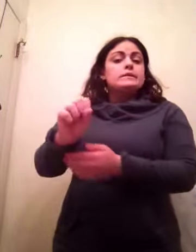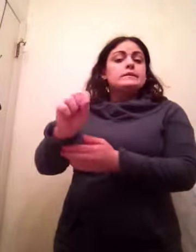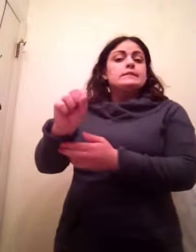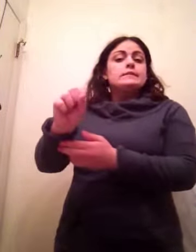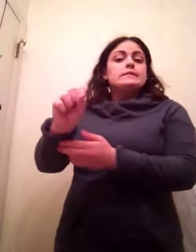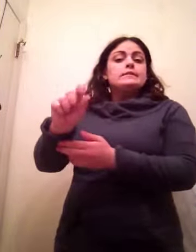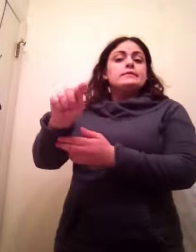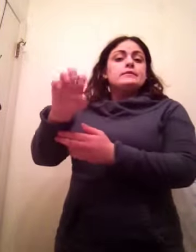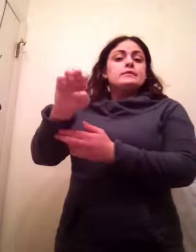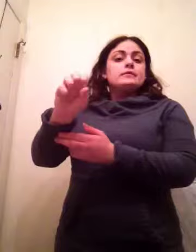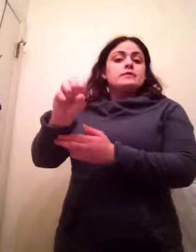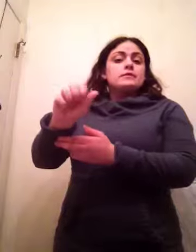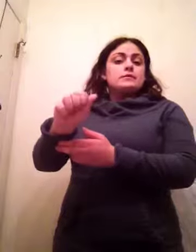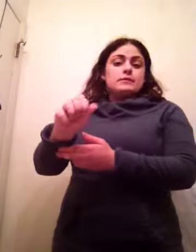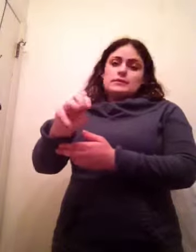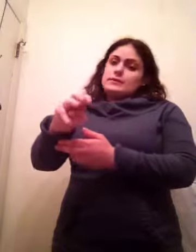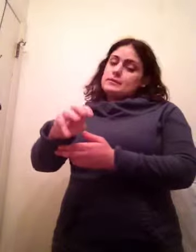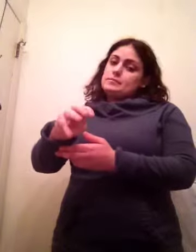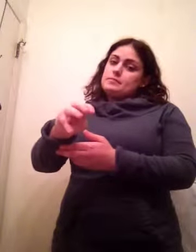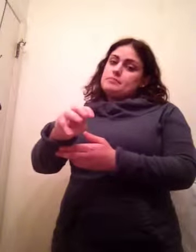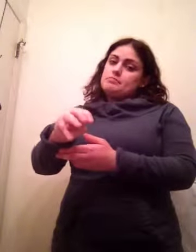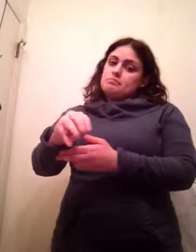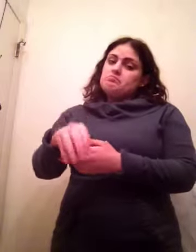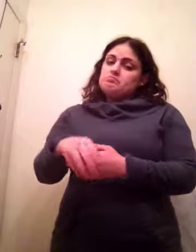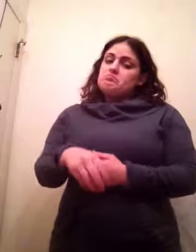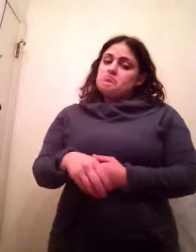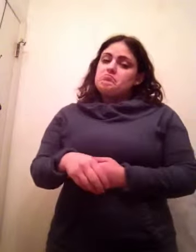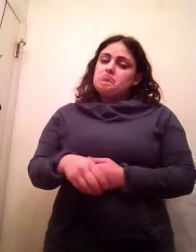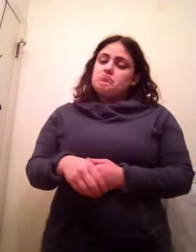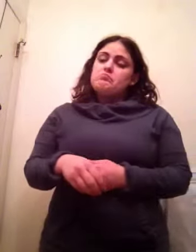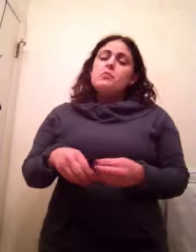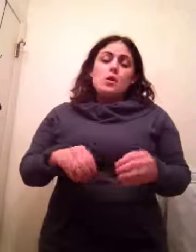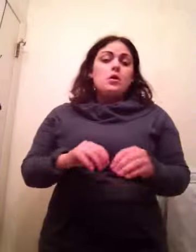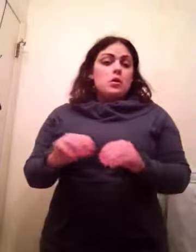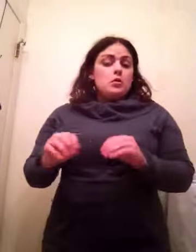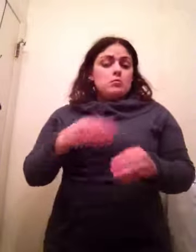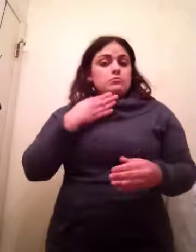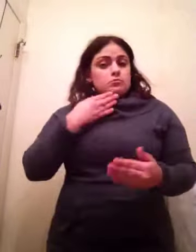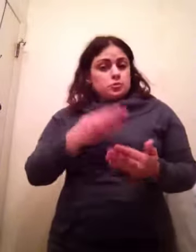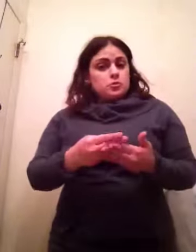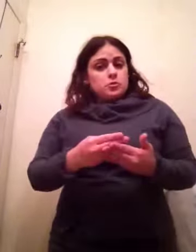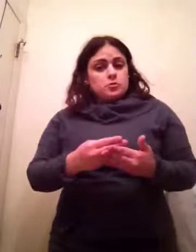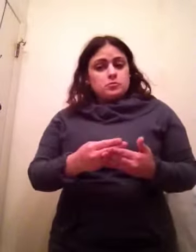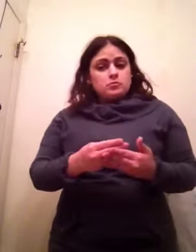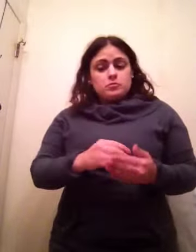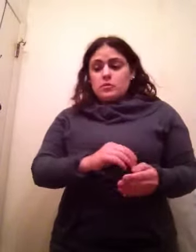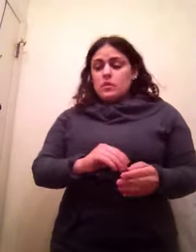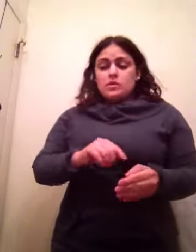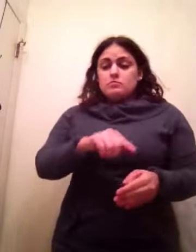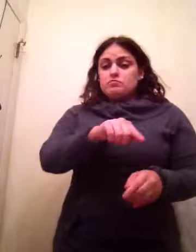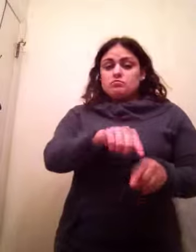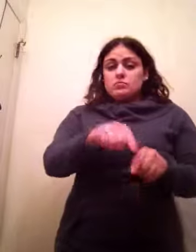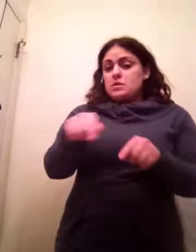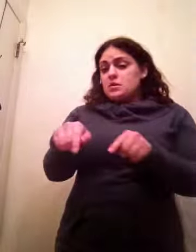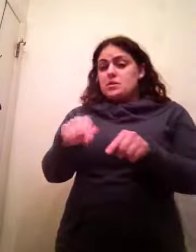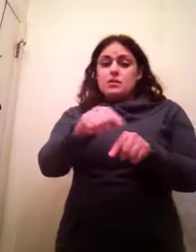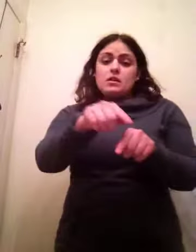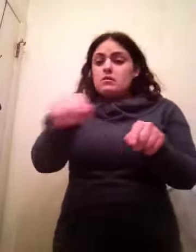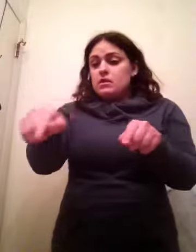that moved goods from place to place, right? In the North. There's one more thing we talked about. We said that they grew from 2